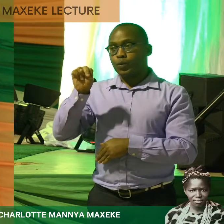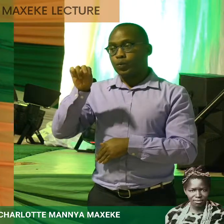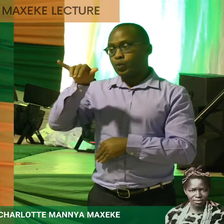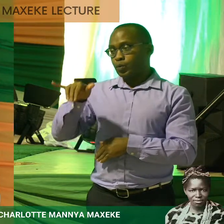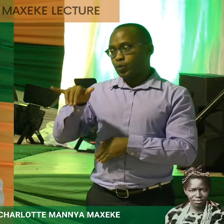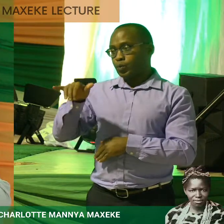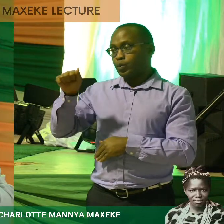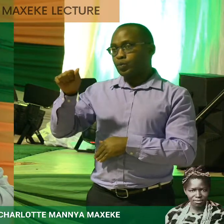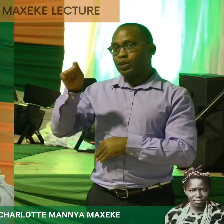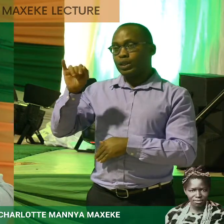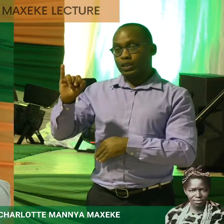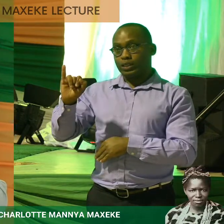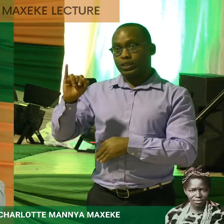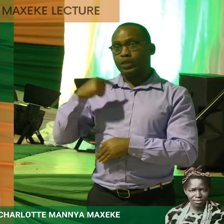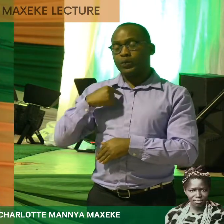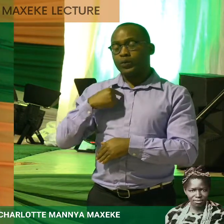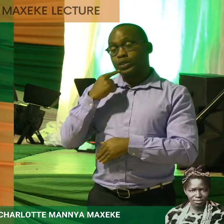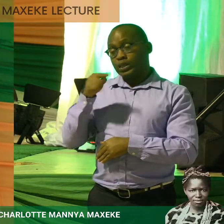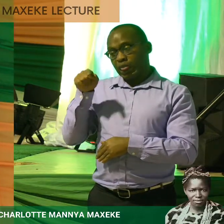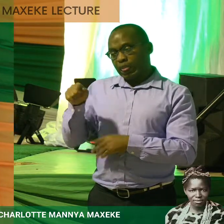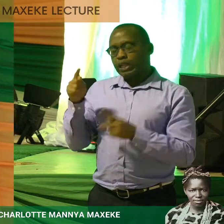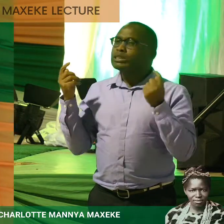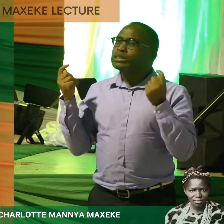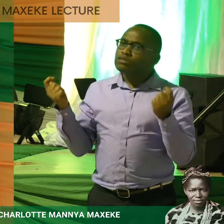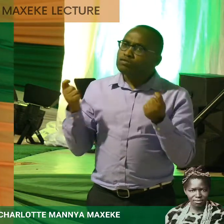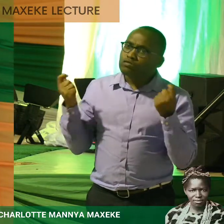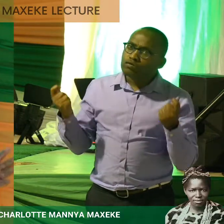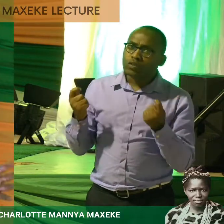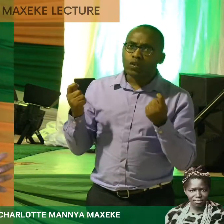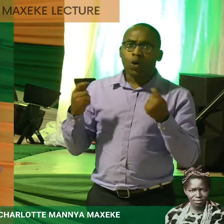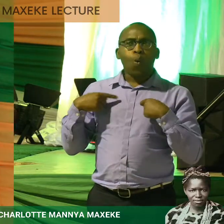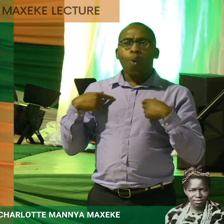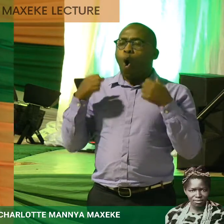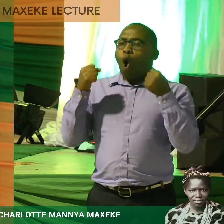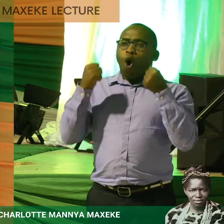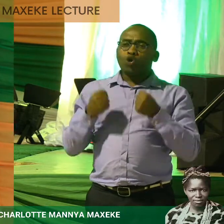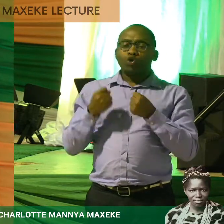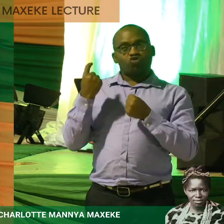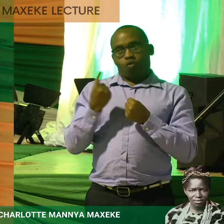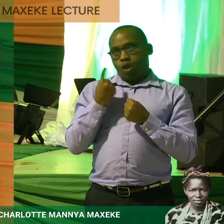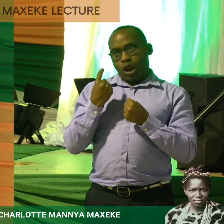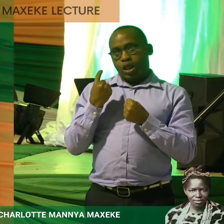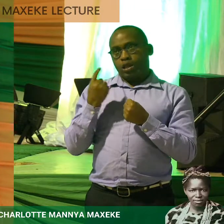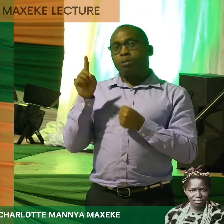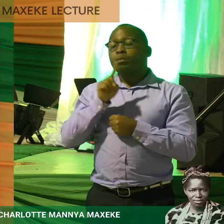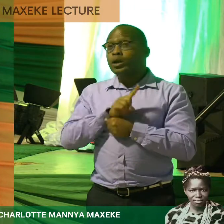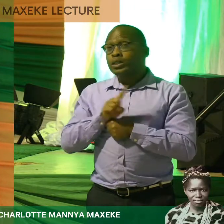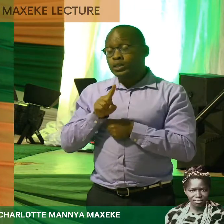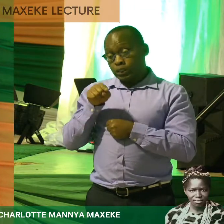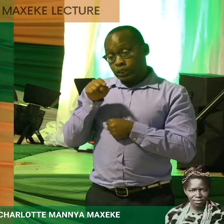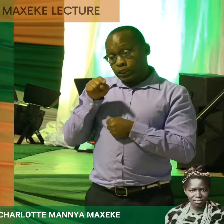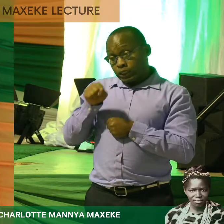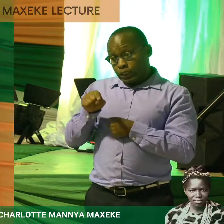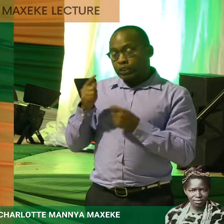mawuzapha you see this event is not it's just hosted by umhlondlo kodwa